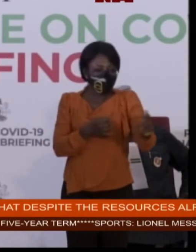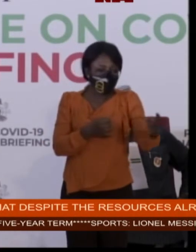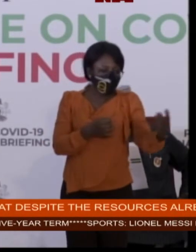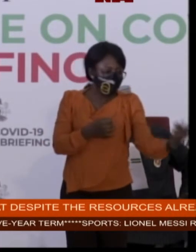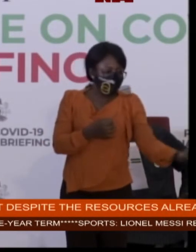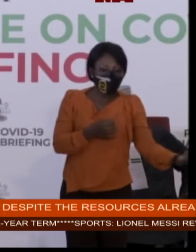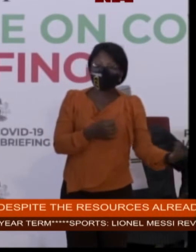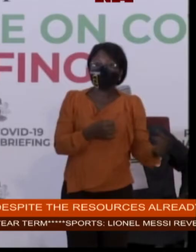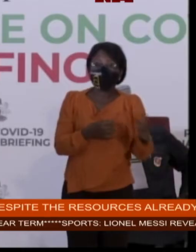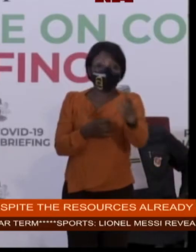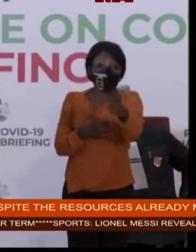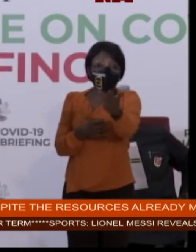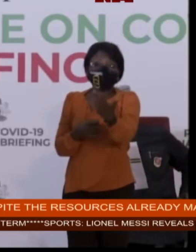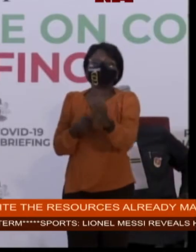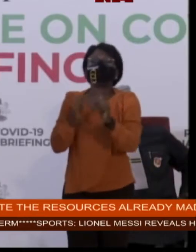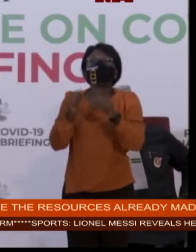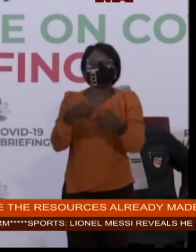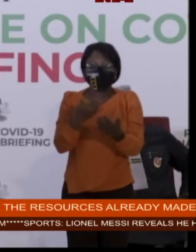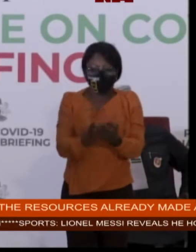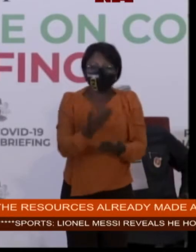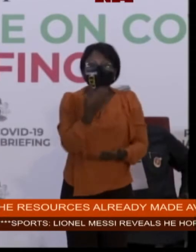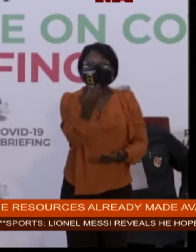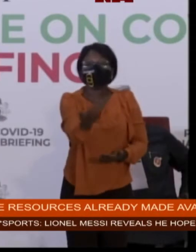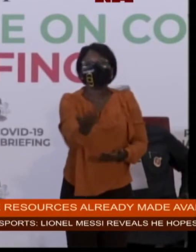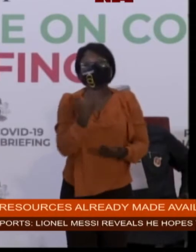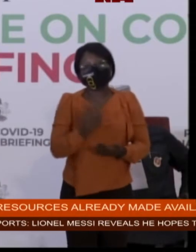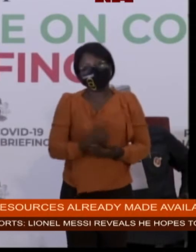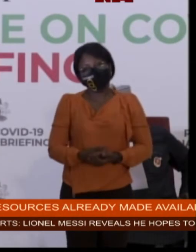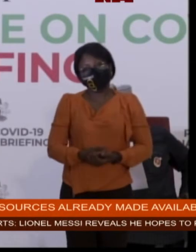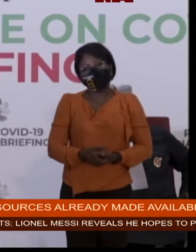it's accessible, is it affordable?